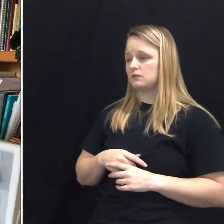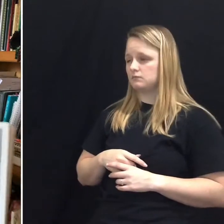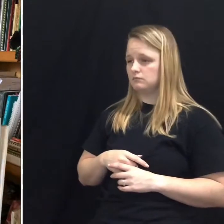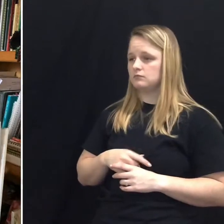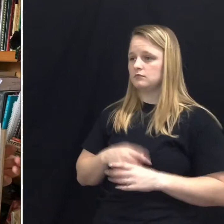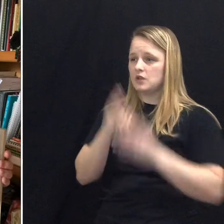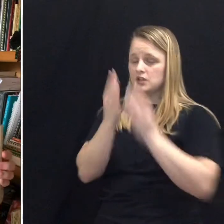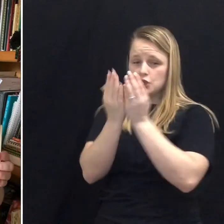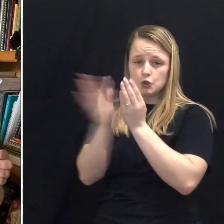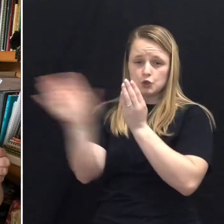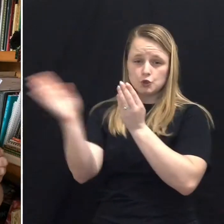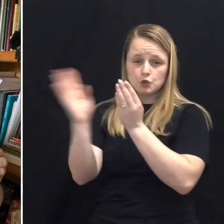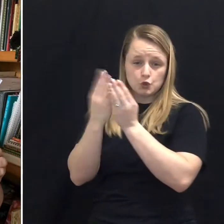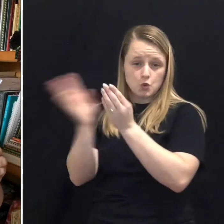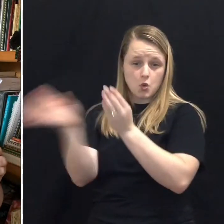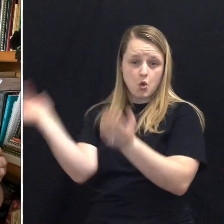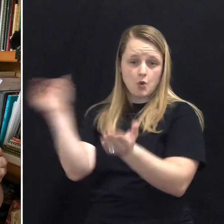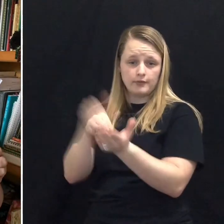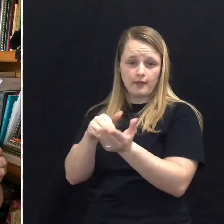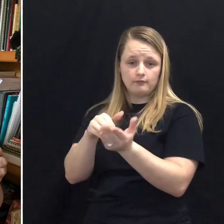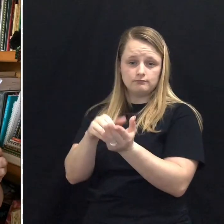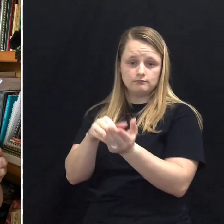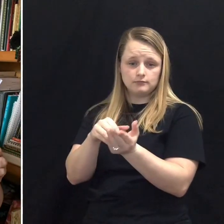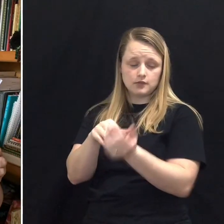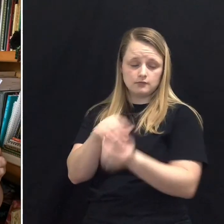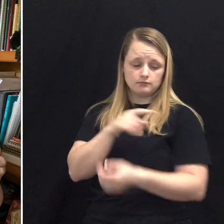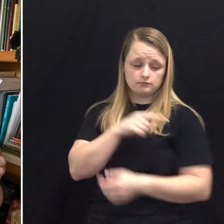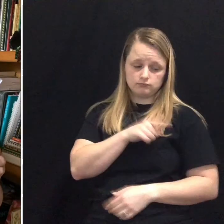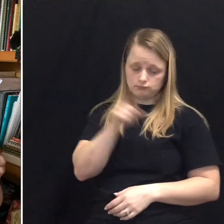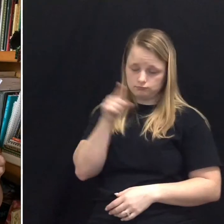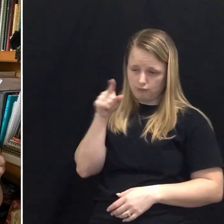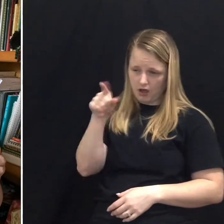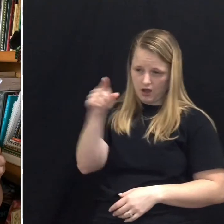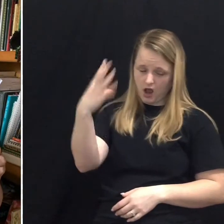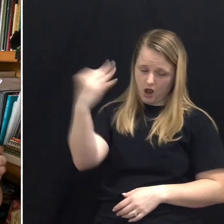door and led Alan back outside.